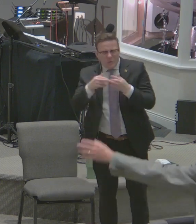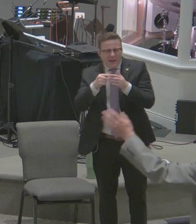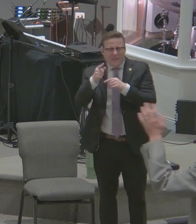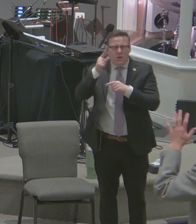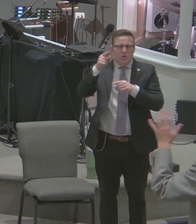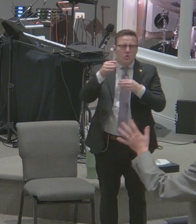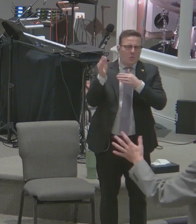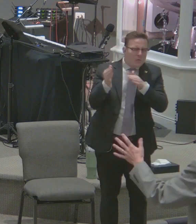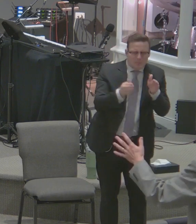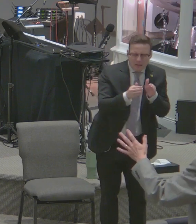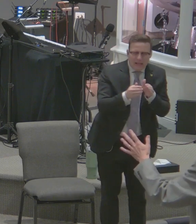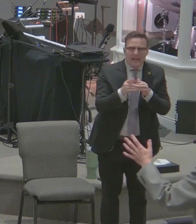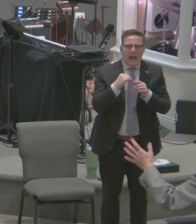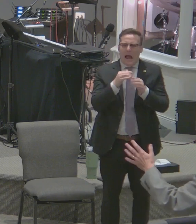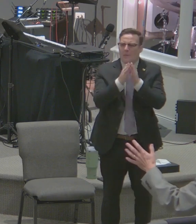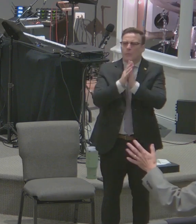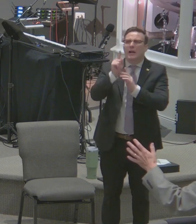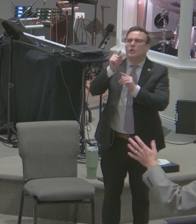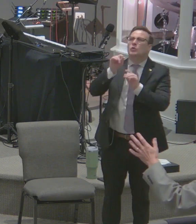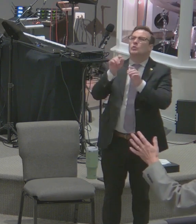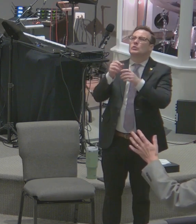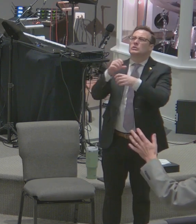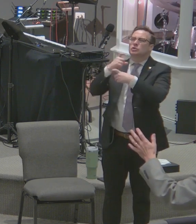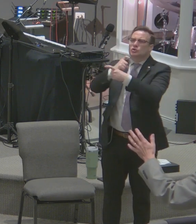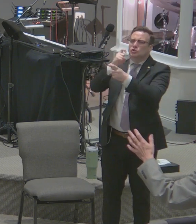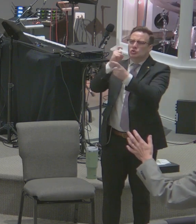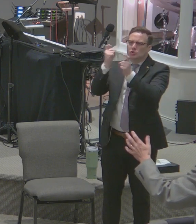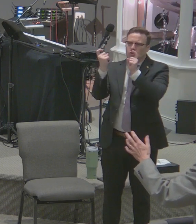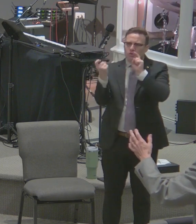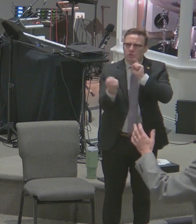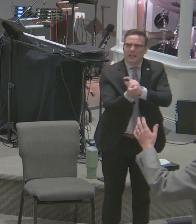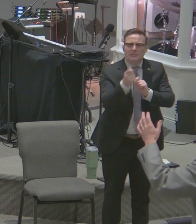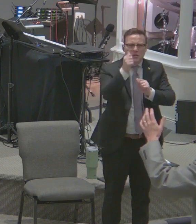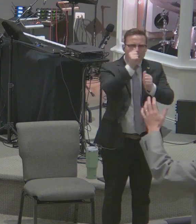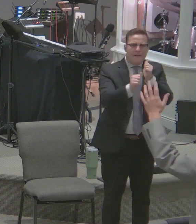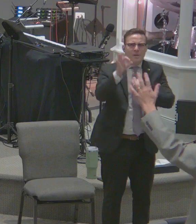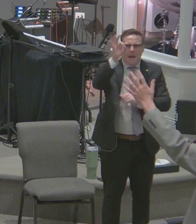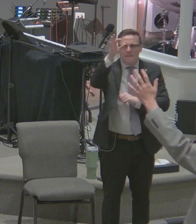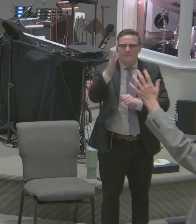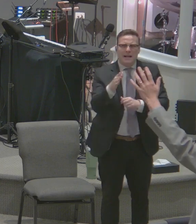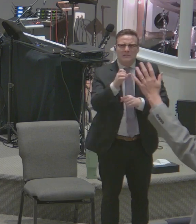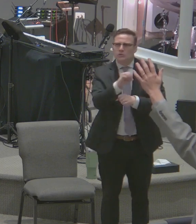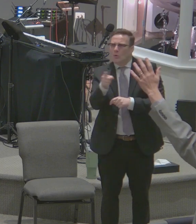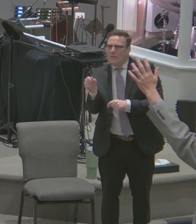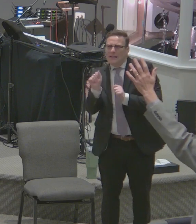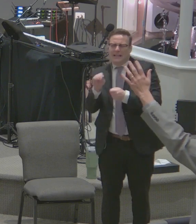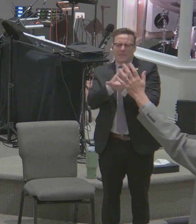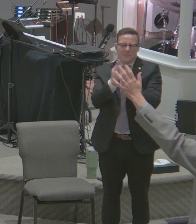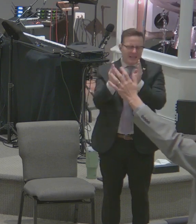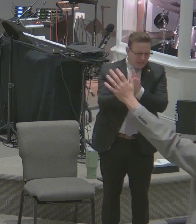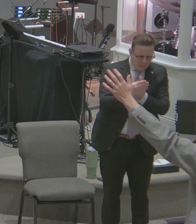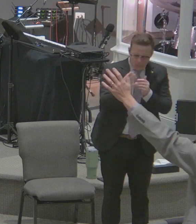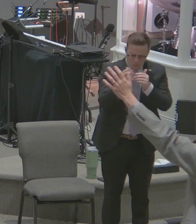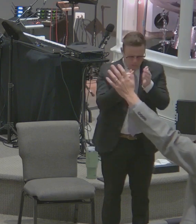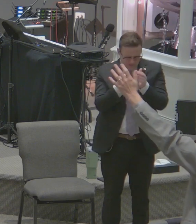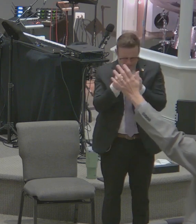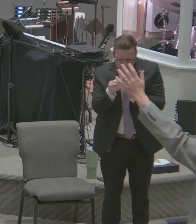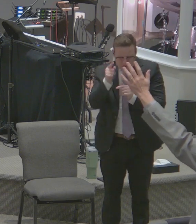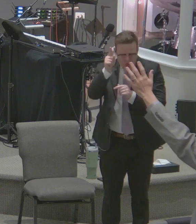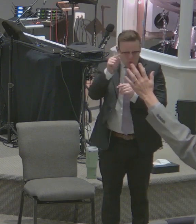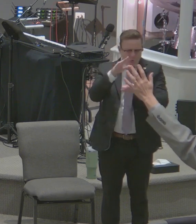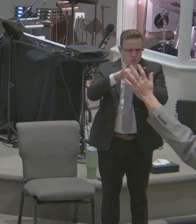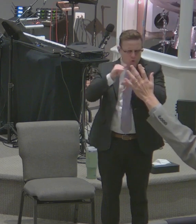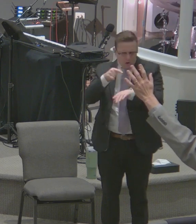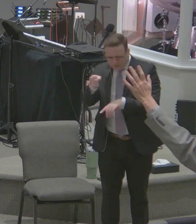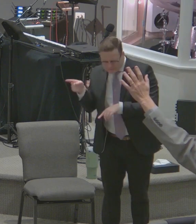Mold and shape every pastor, God, into what they need to be so this church can be what you've called